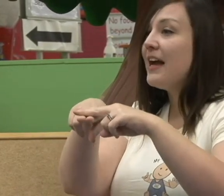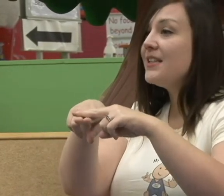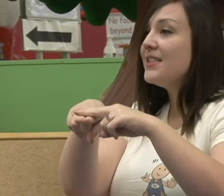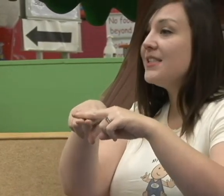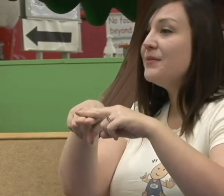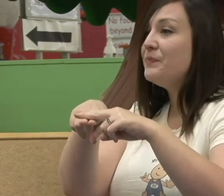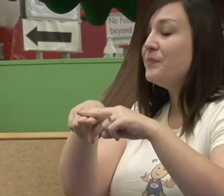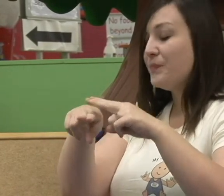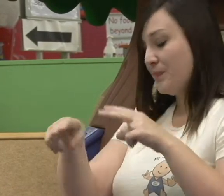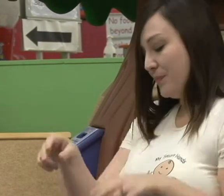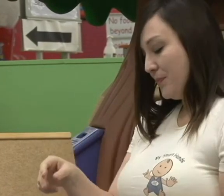tracks.